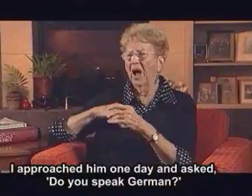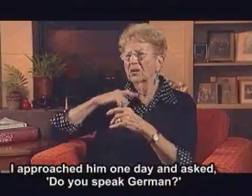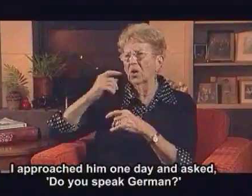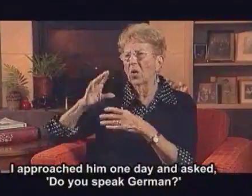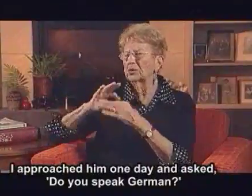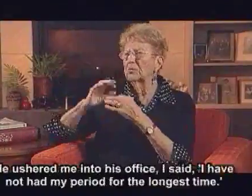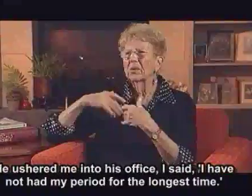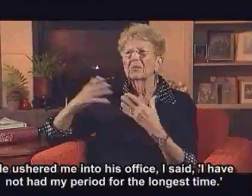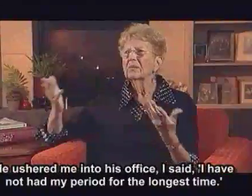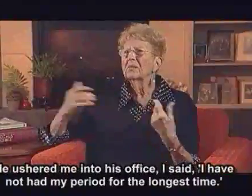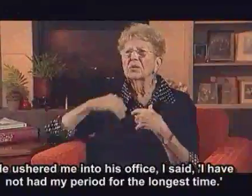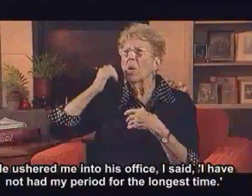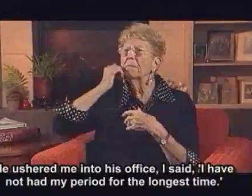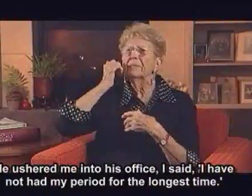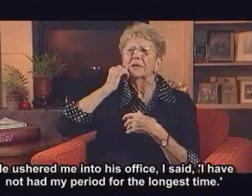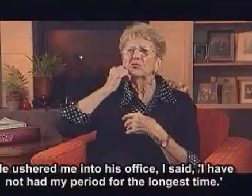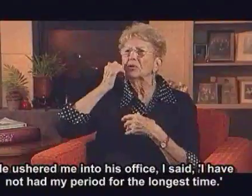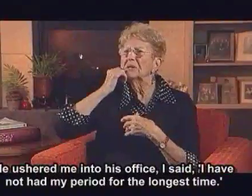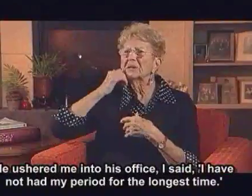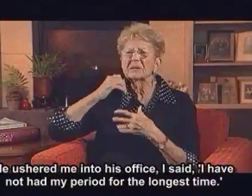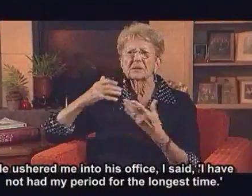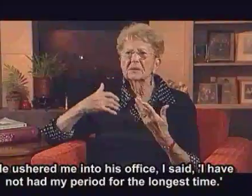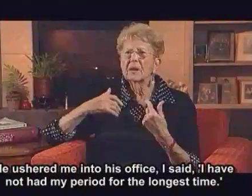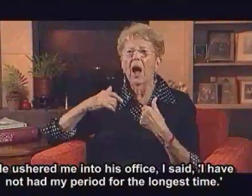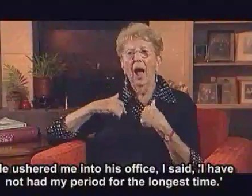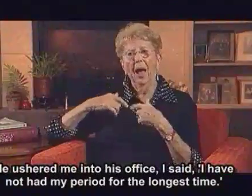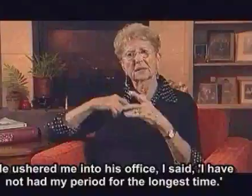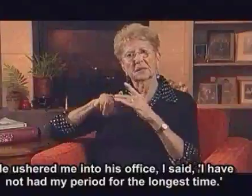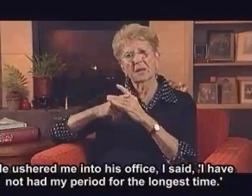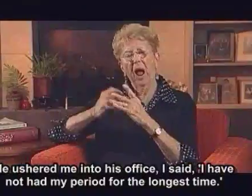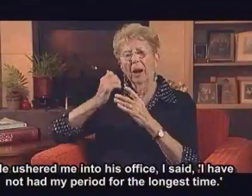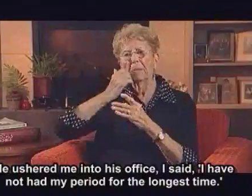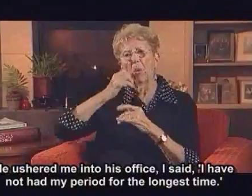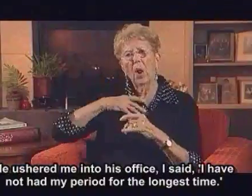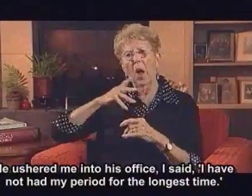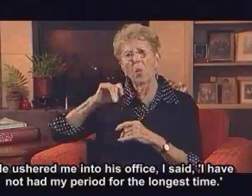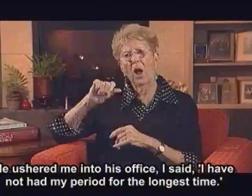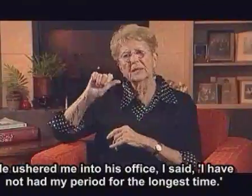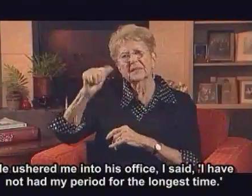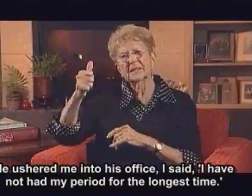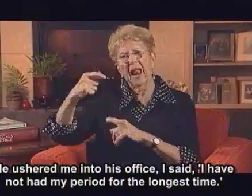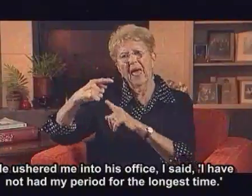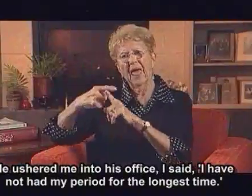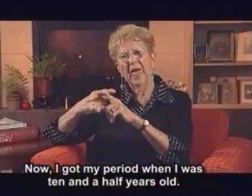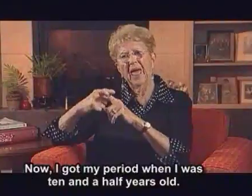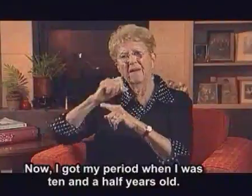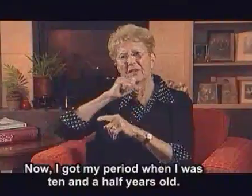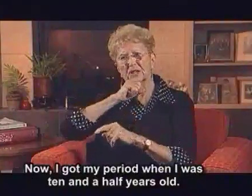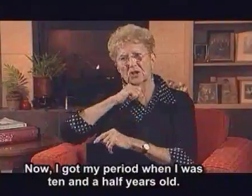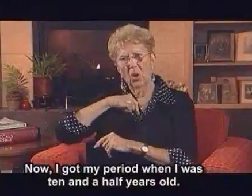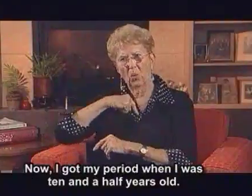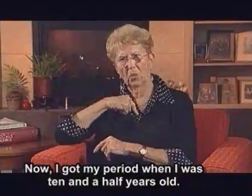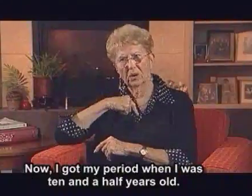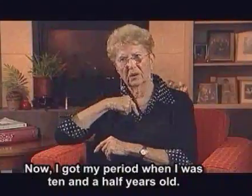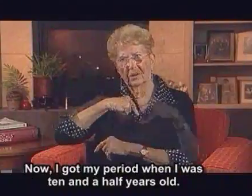German?" He ushered me into his office. I said, "I have not had my period for the longest time. Now, I got my period when I